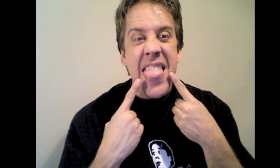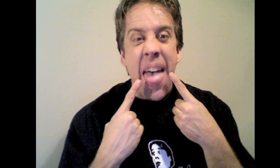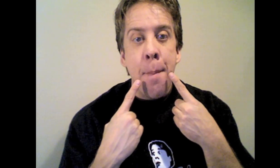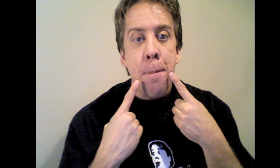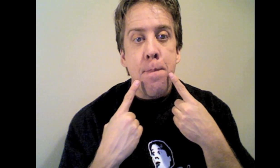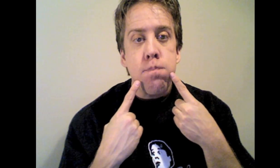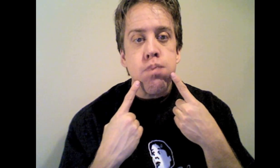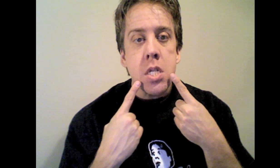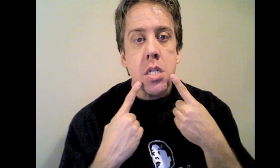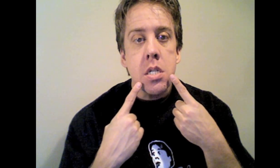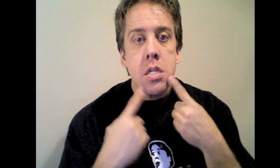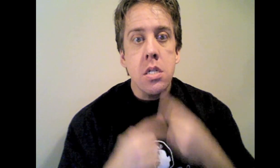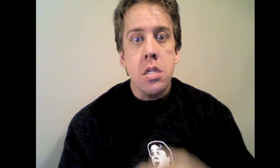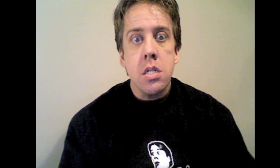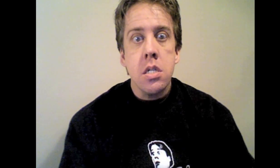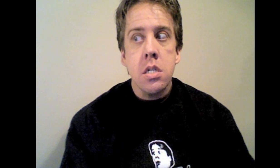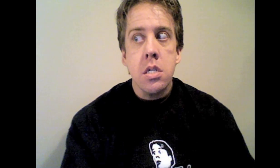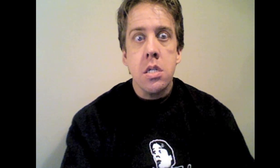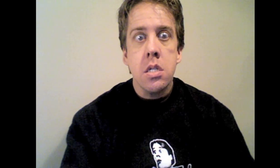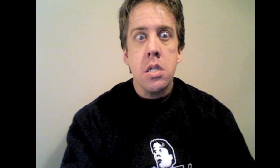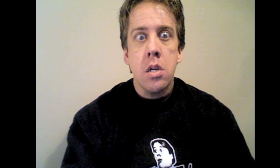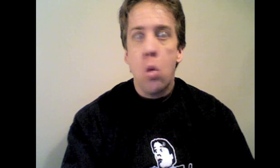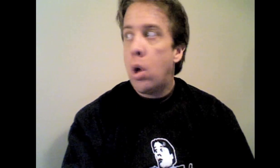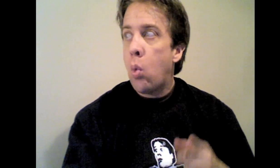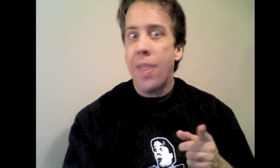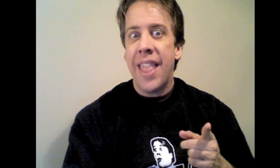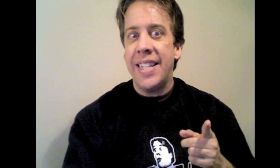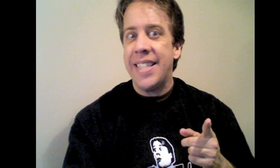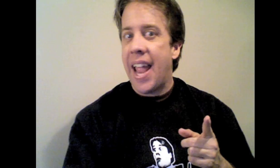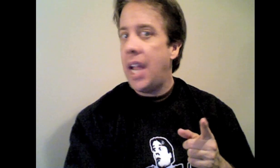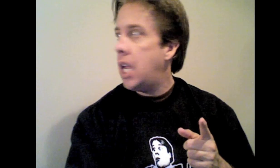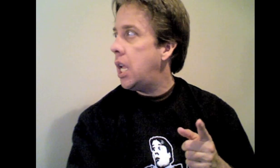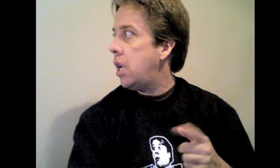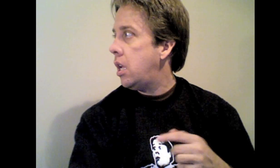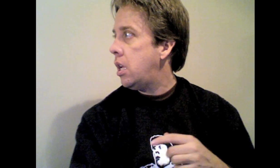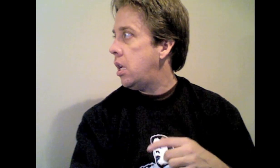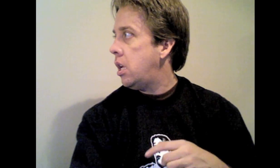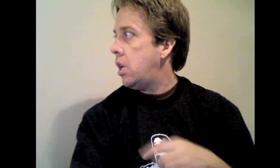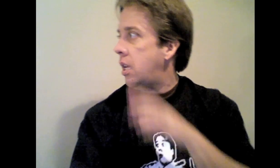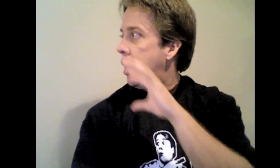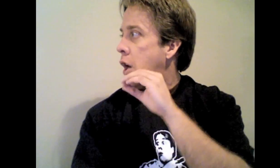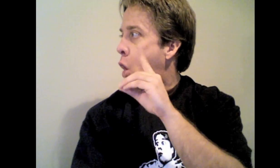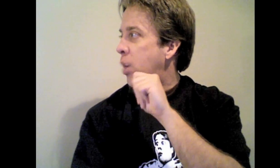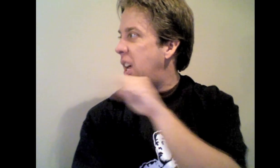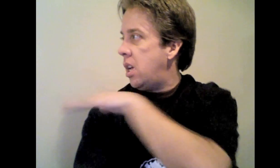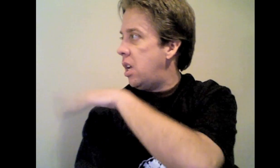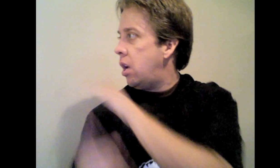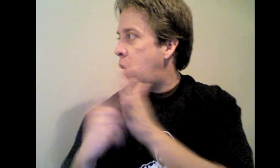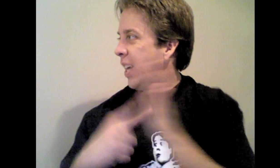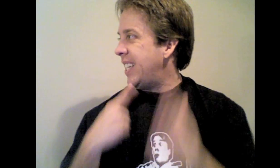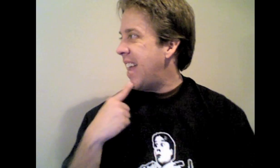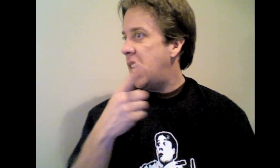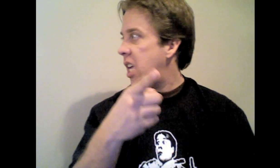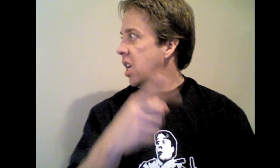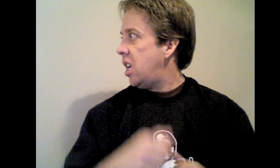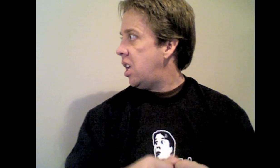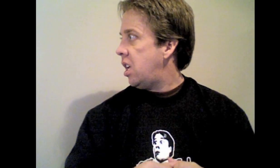Can you read my lips? What are they saying? Hey, Coda guy, What are they saying?